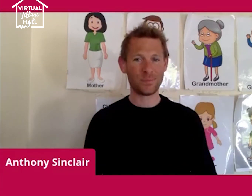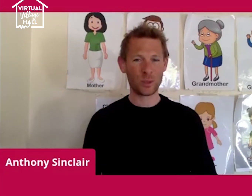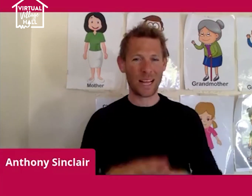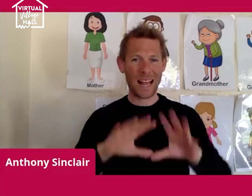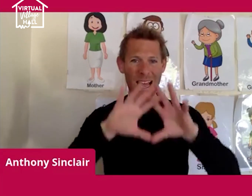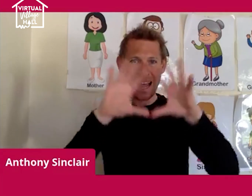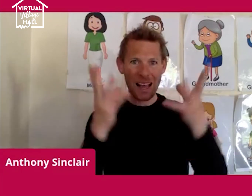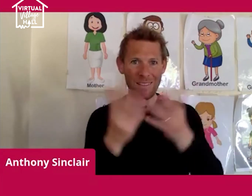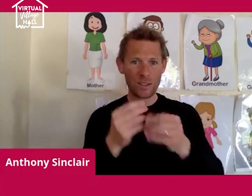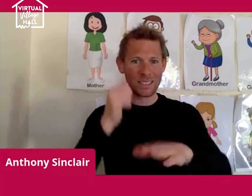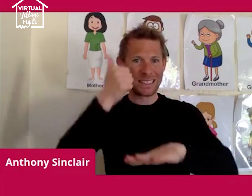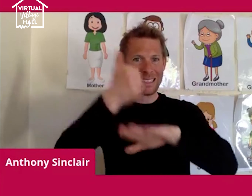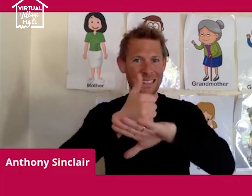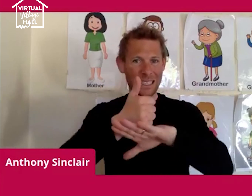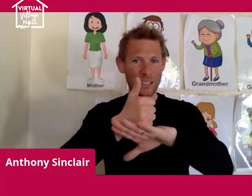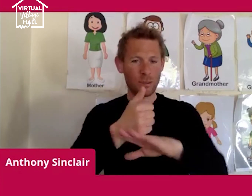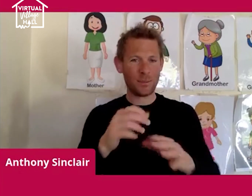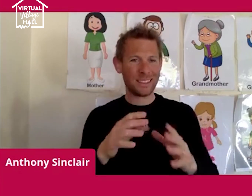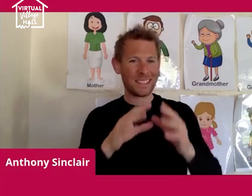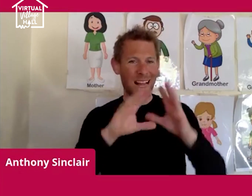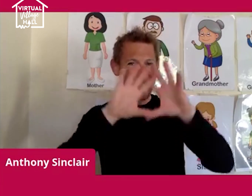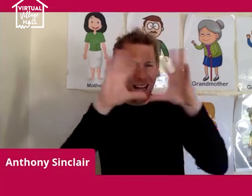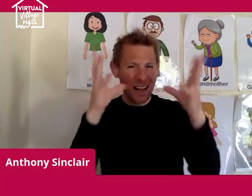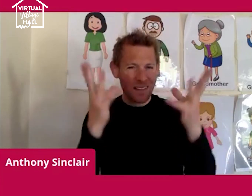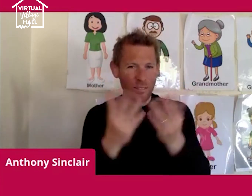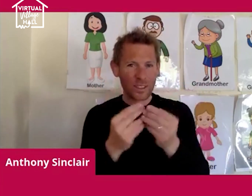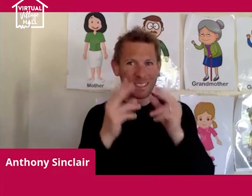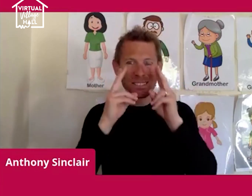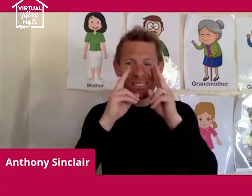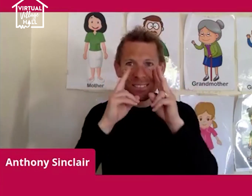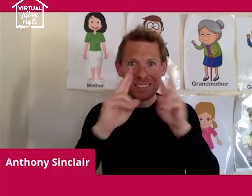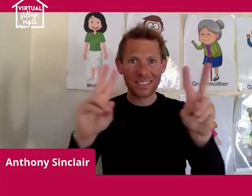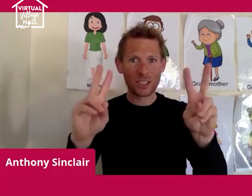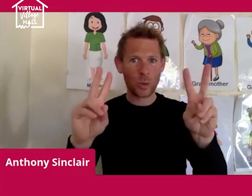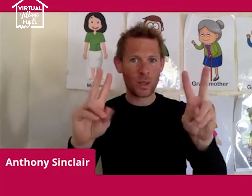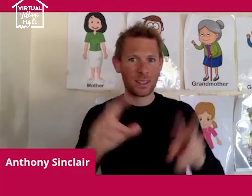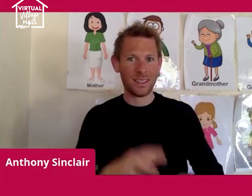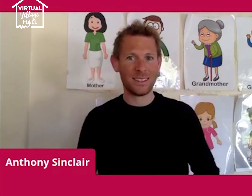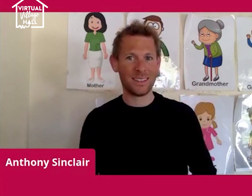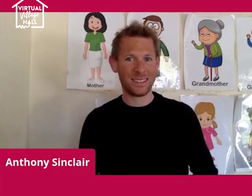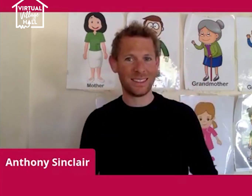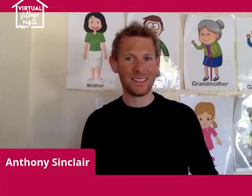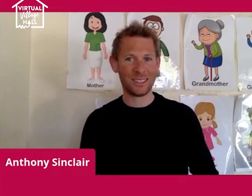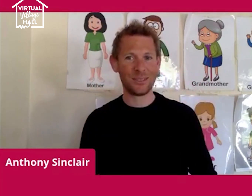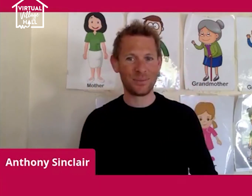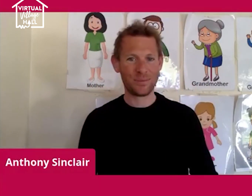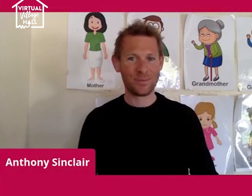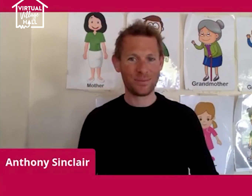you can keep referring back to where you've placed them. Because once everything's set up in your signing space, it becomes so visual.